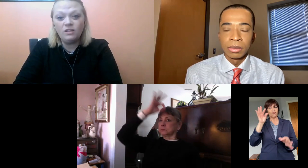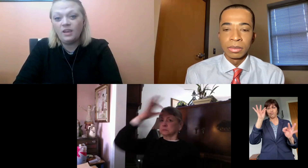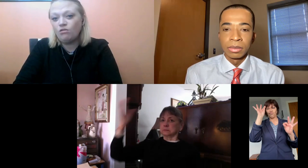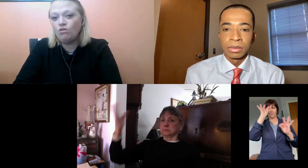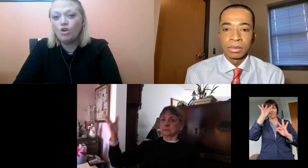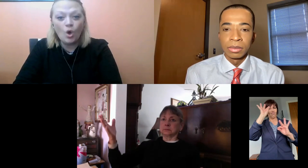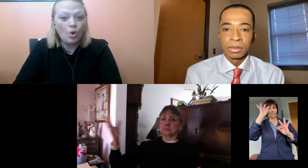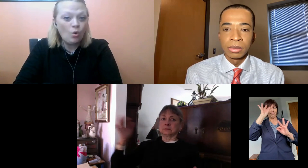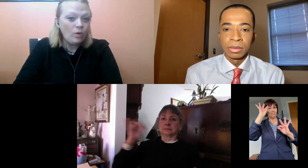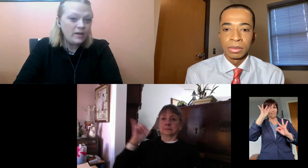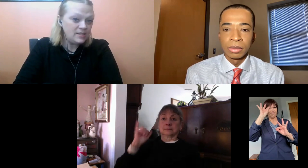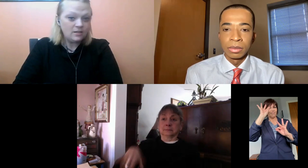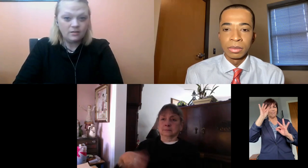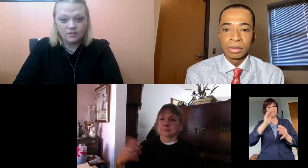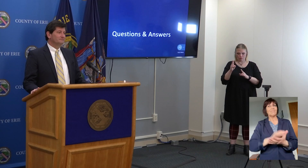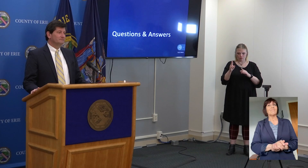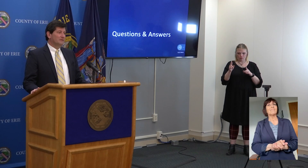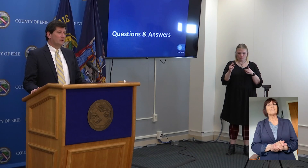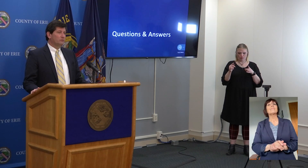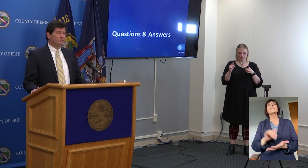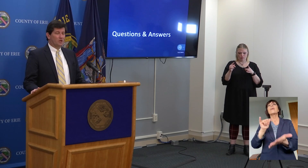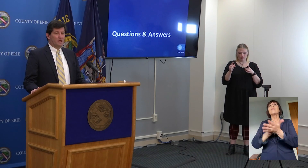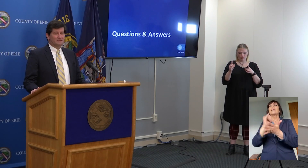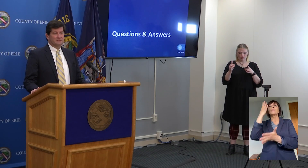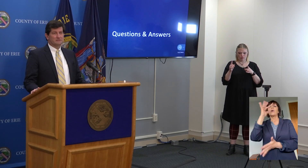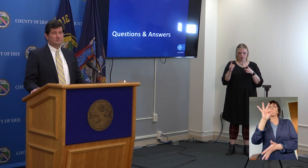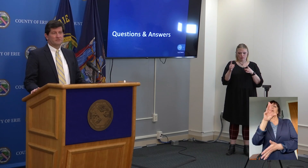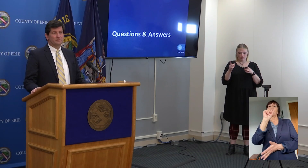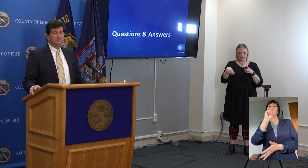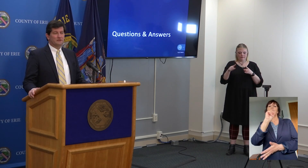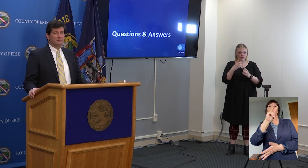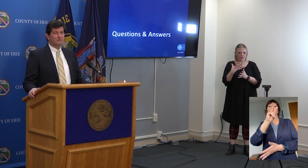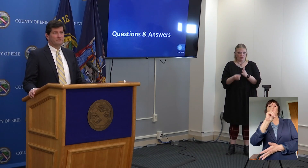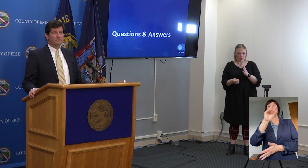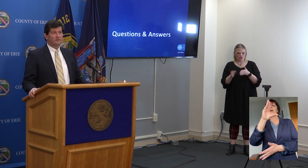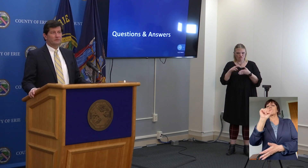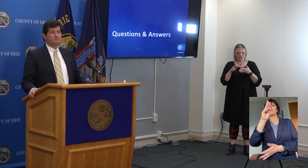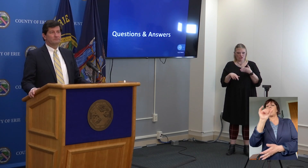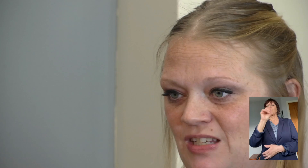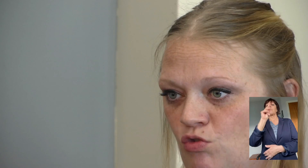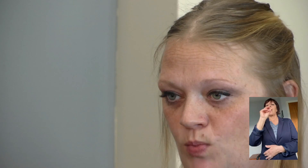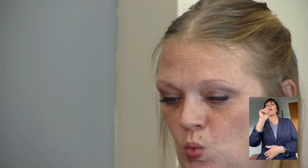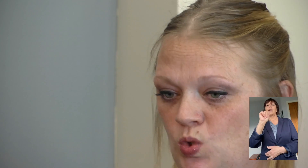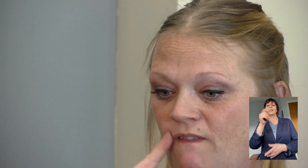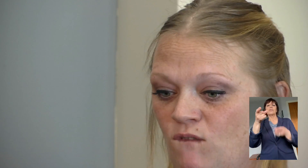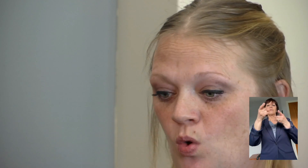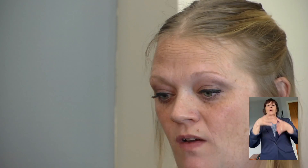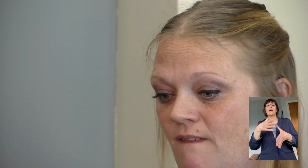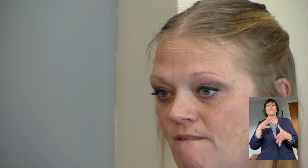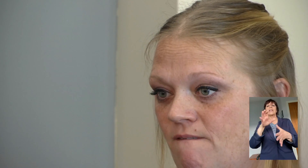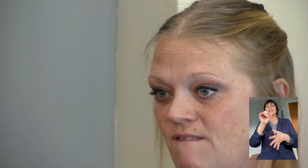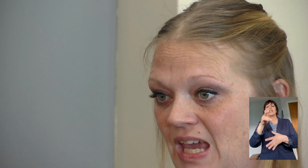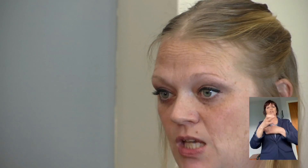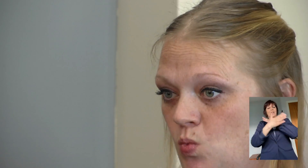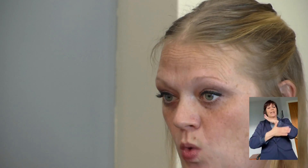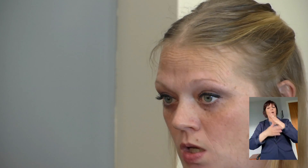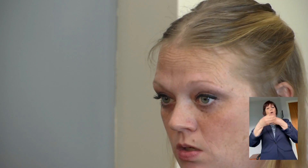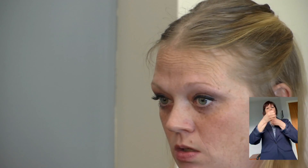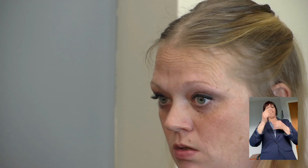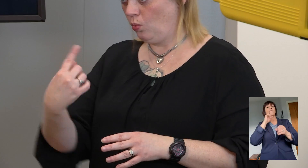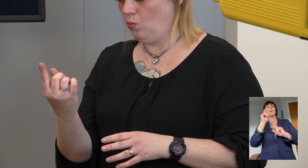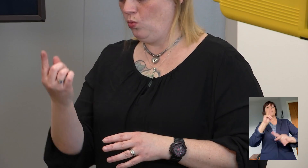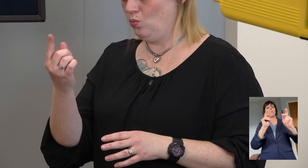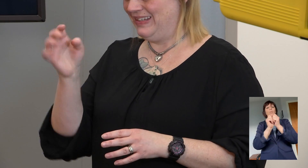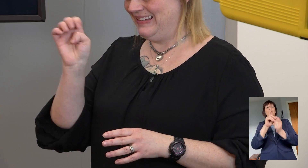of hearing had no idea. That's why Frank Camerata, the executive director of Erie County's Office for People with